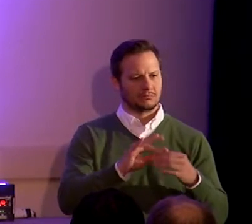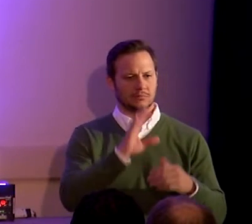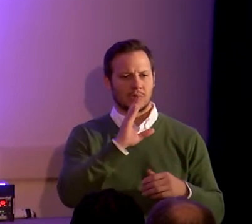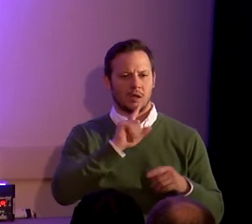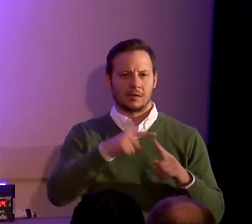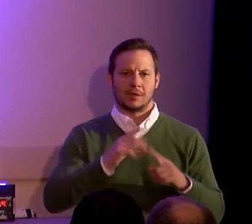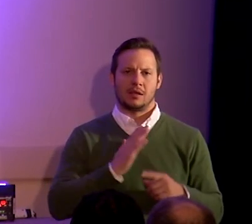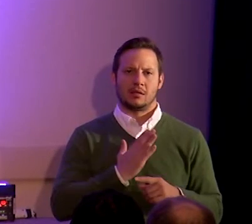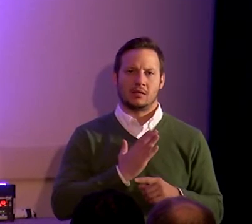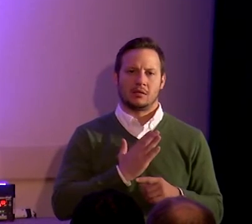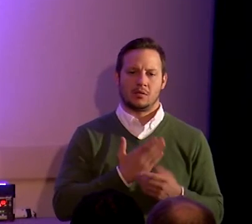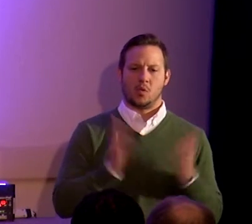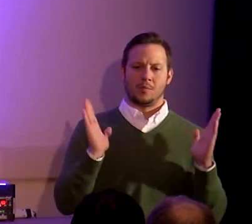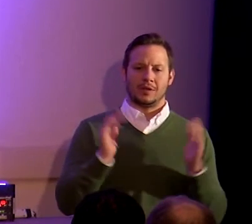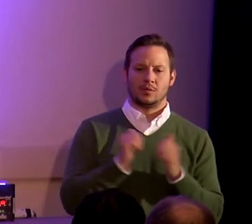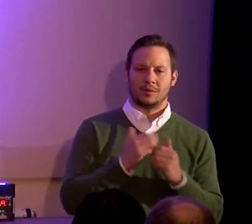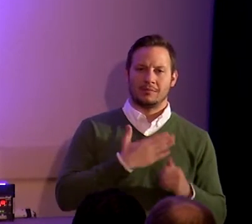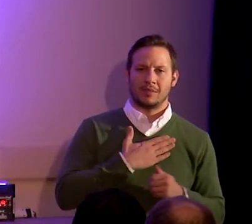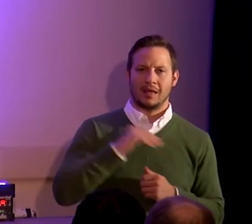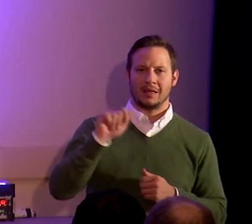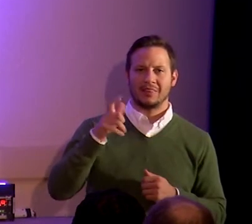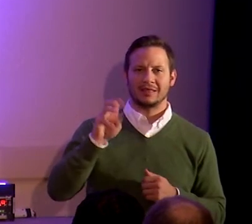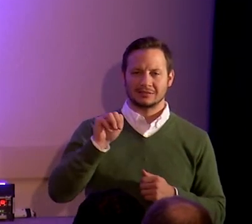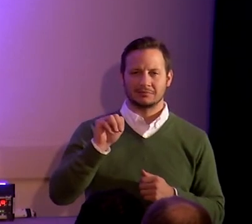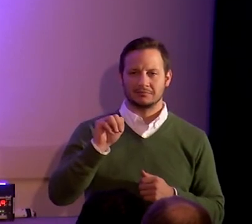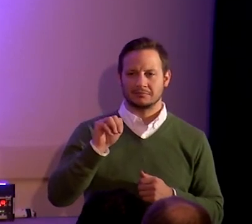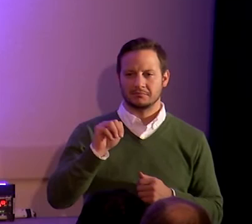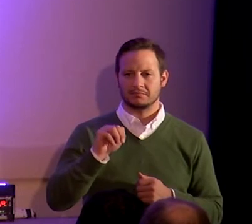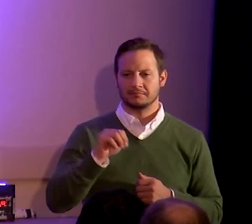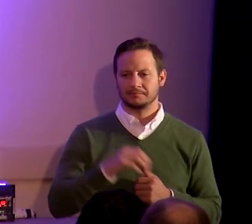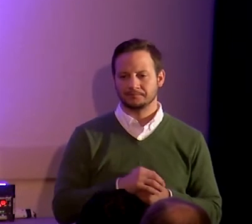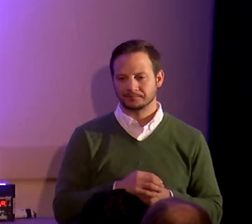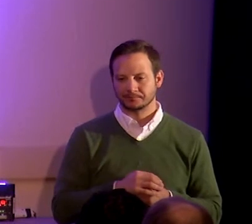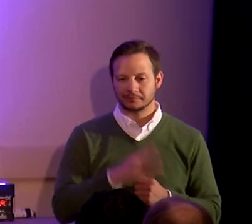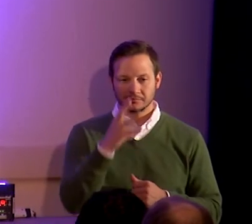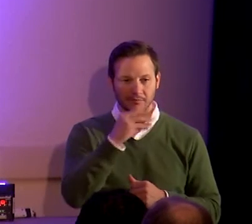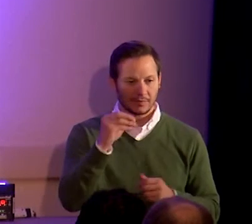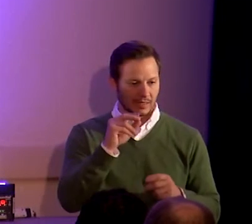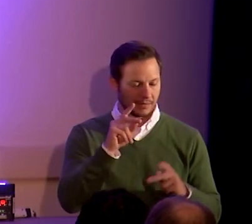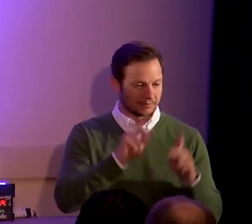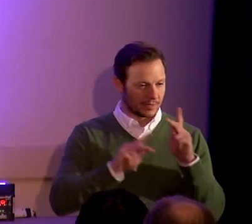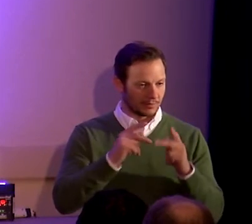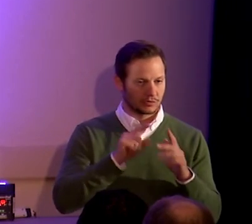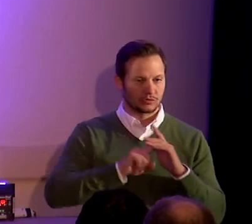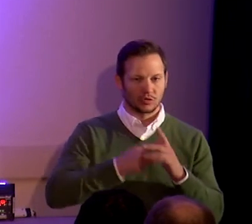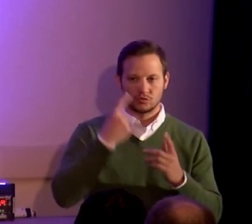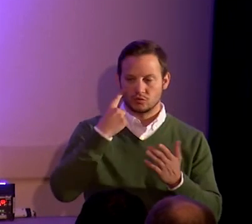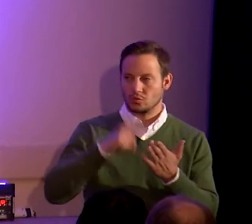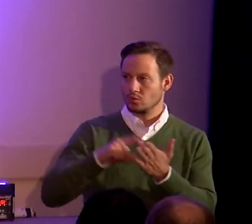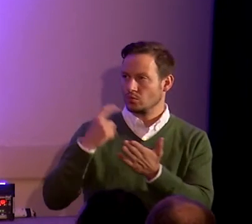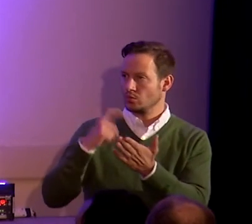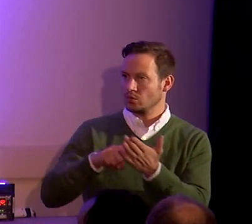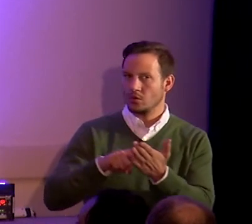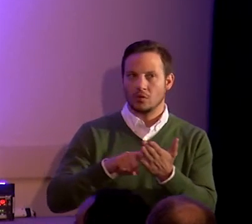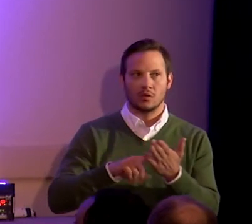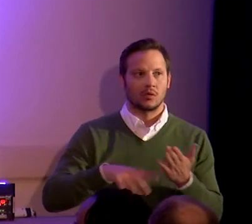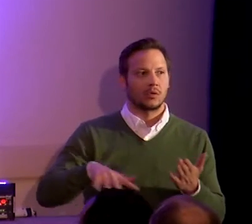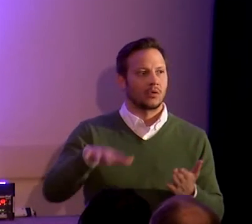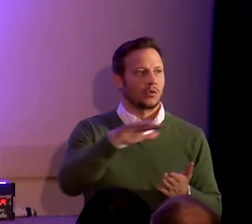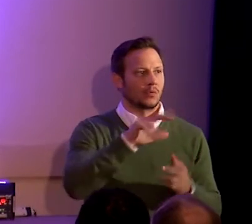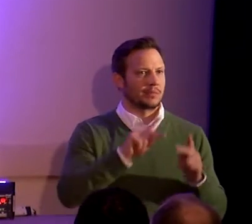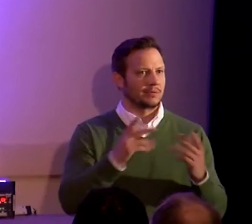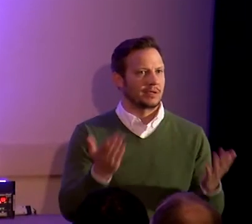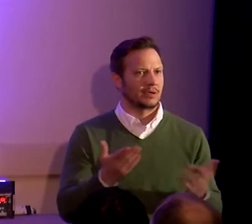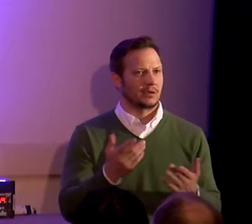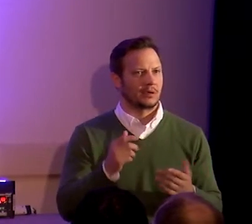atheism. As people around us begin waking up to the reality that atheists are everywhere, as they begin seeing all of us here, let's make